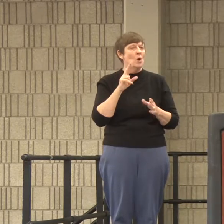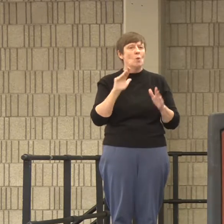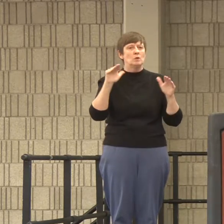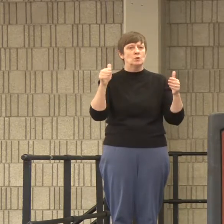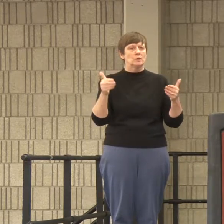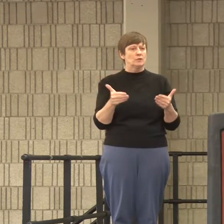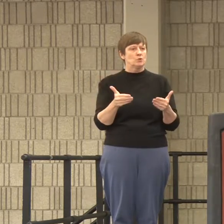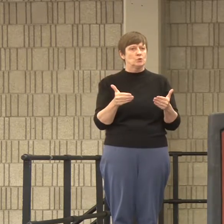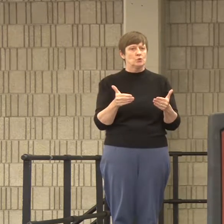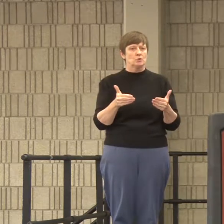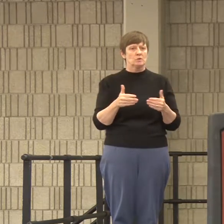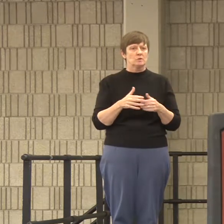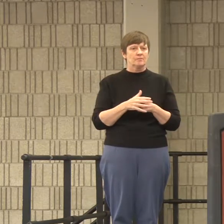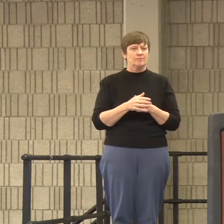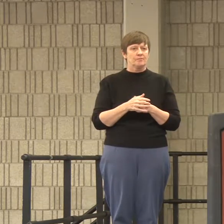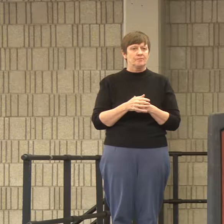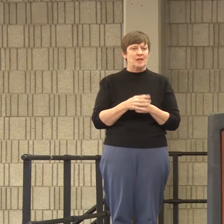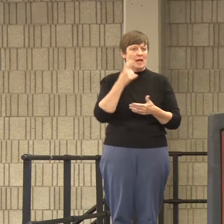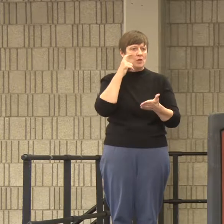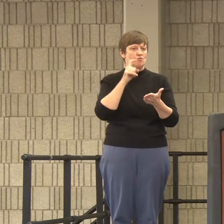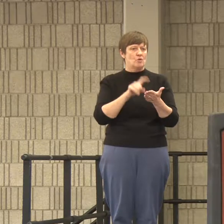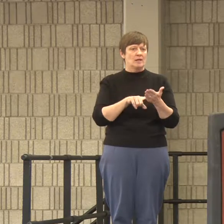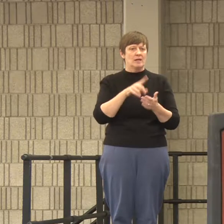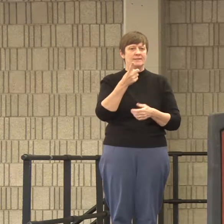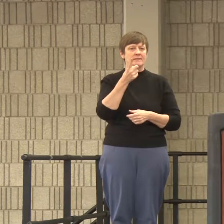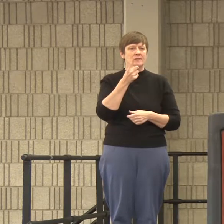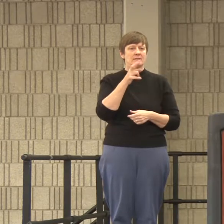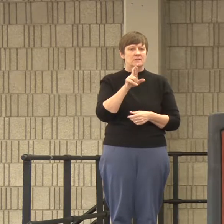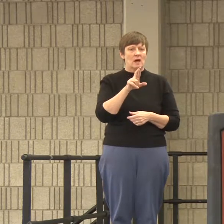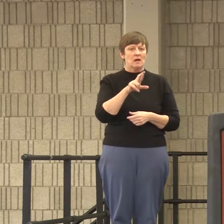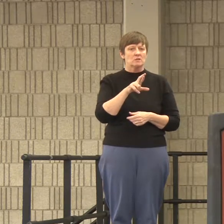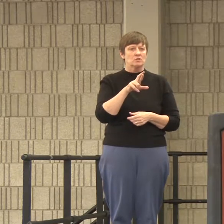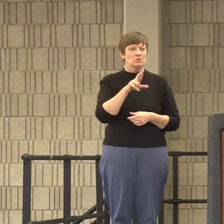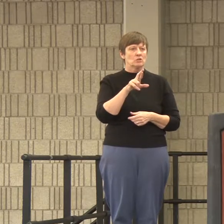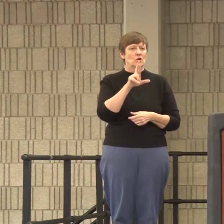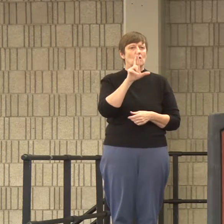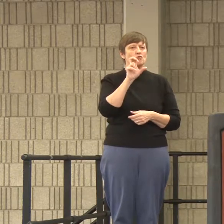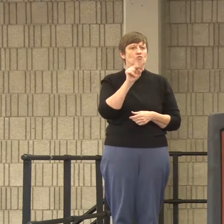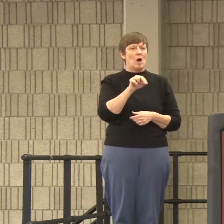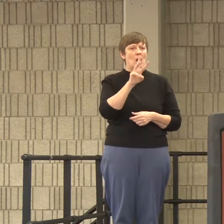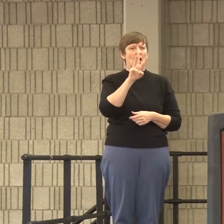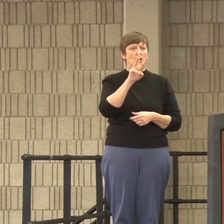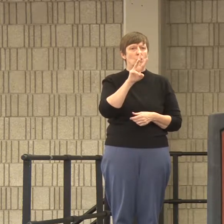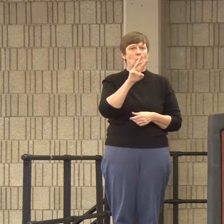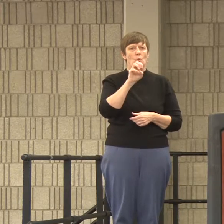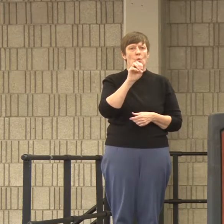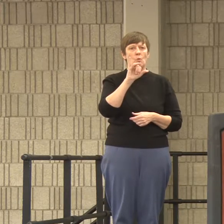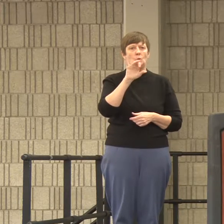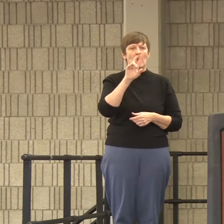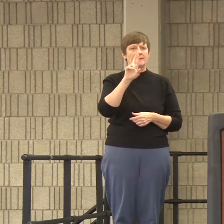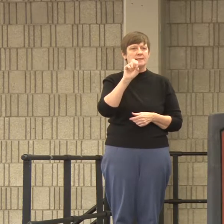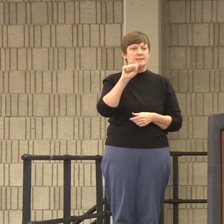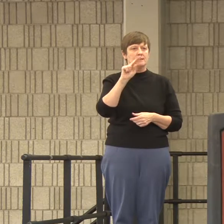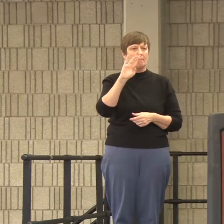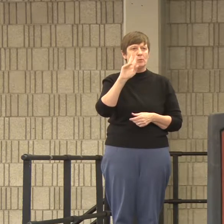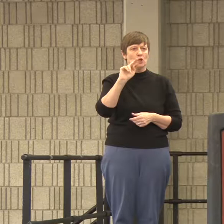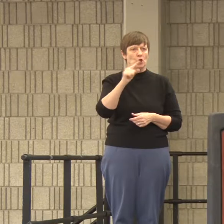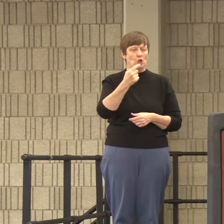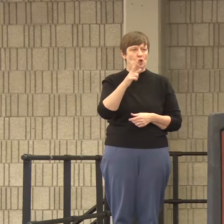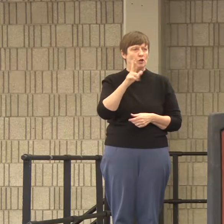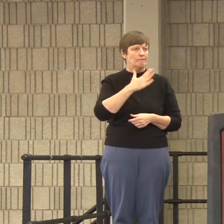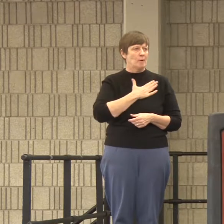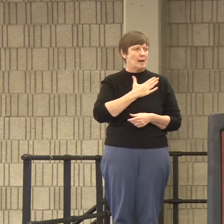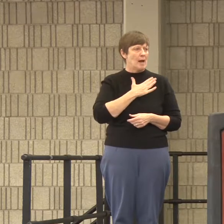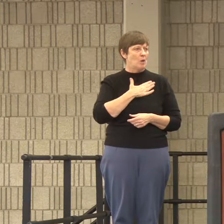introduce, have him be recognized, Dr. Ron Weisberger. Dr. Ron Weisberger, our history department.